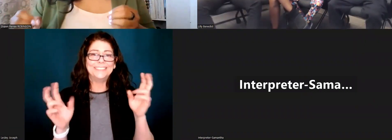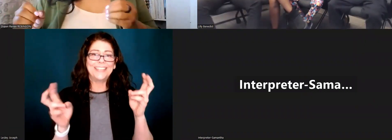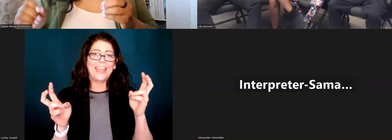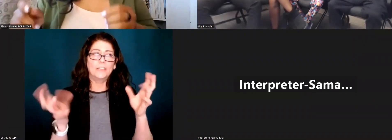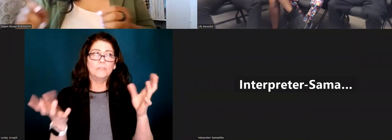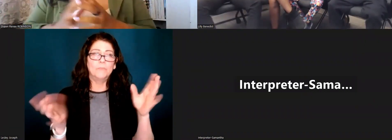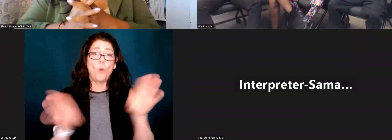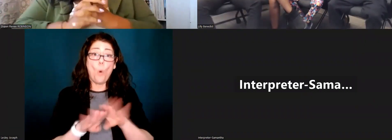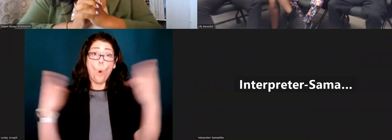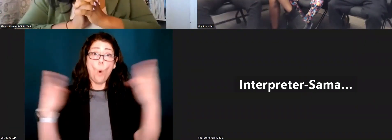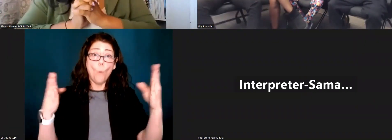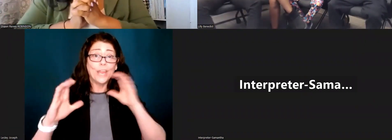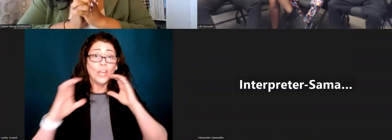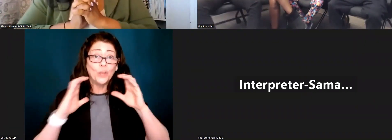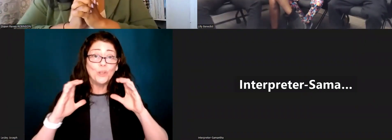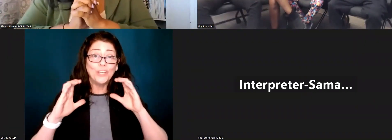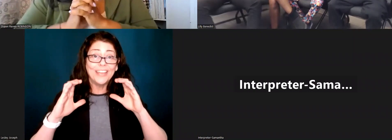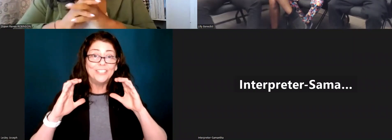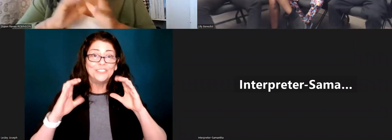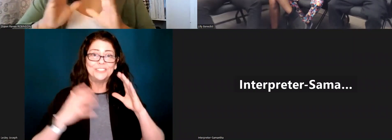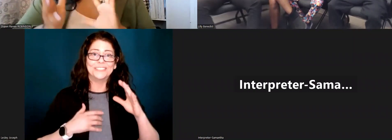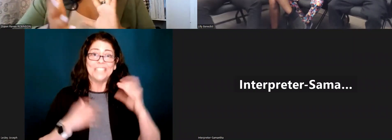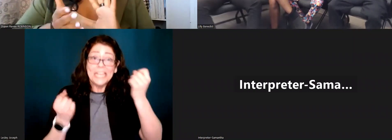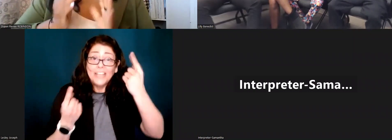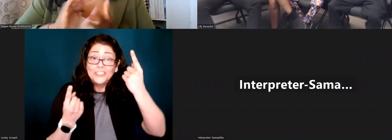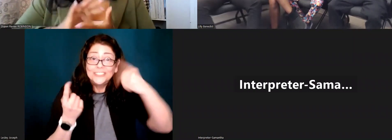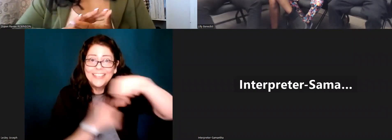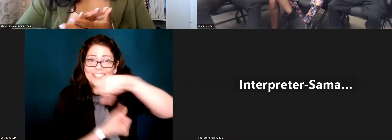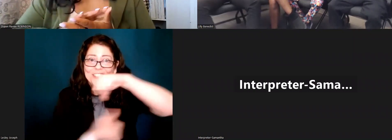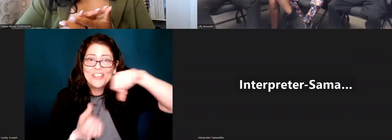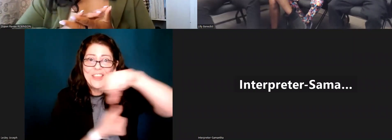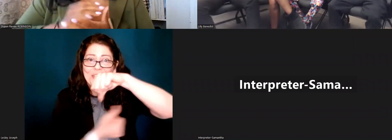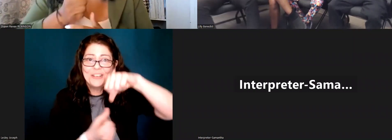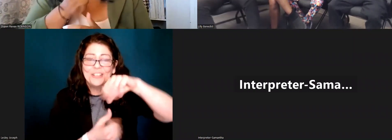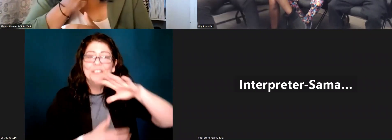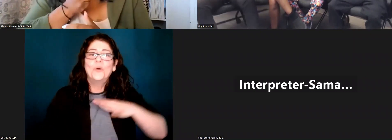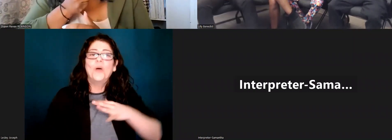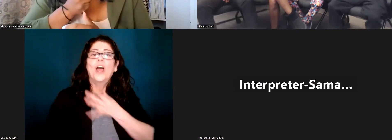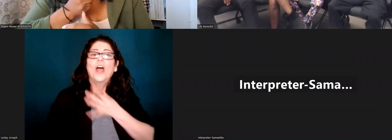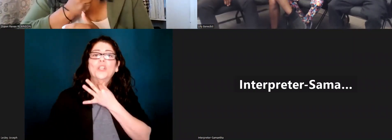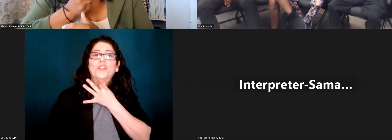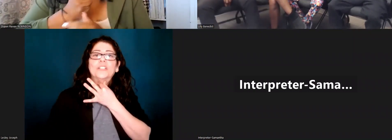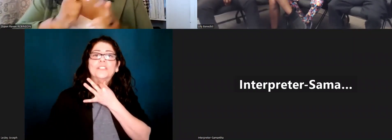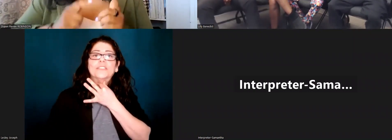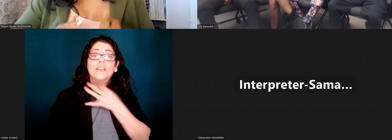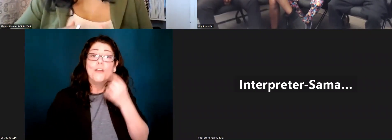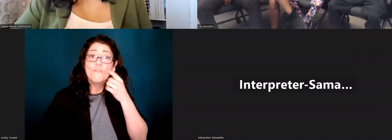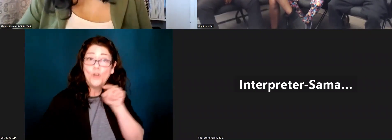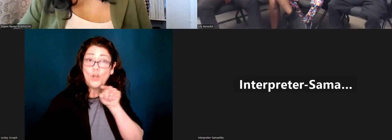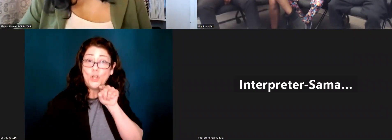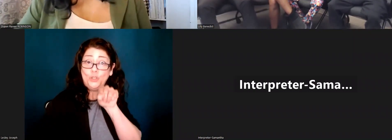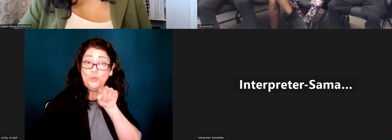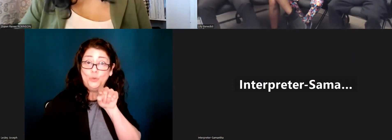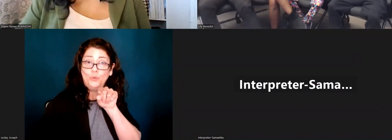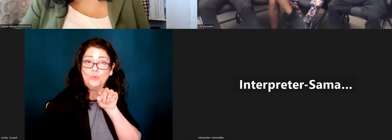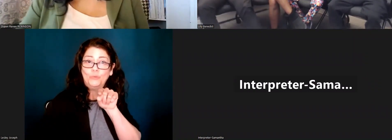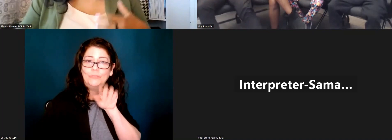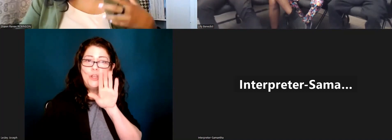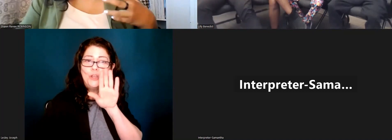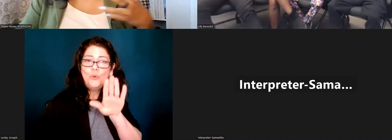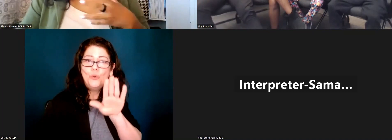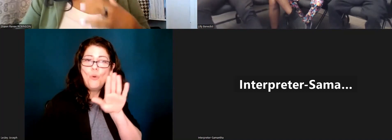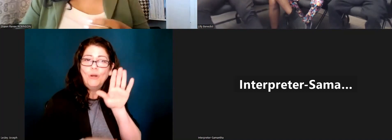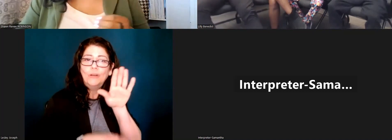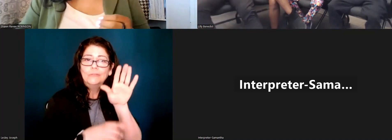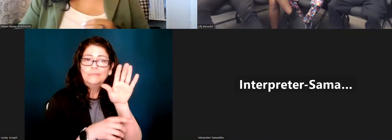saying. For you, I'd like to ask you, do you and your siblings have like a secret sign language? Do